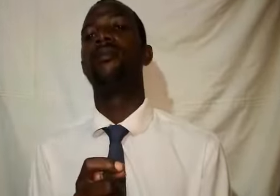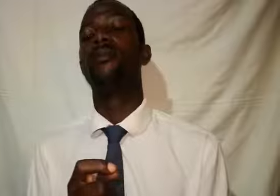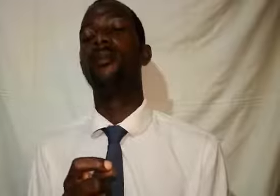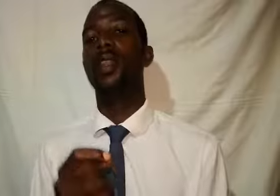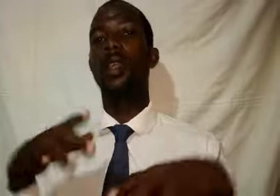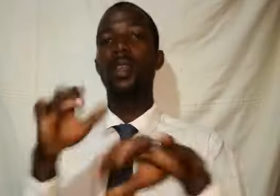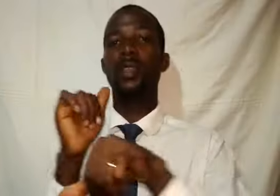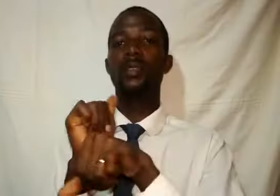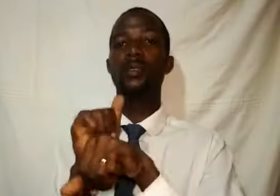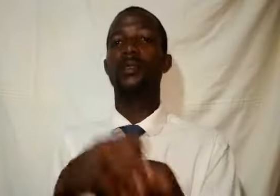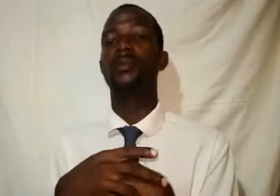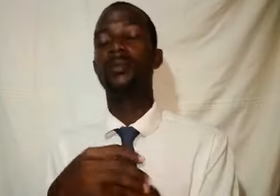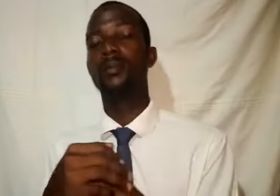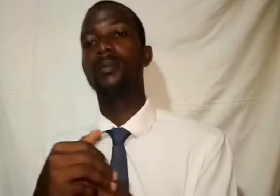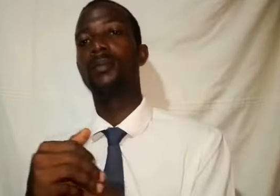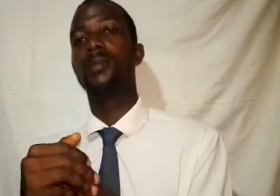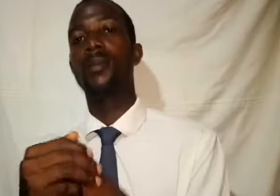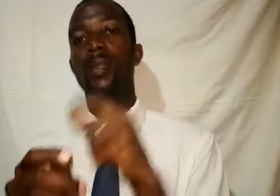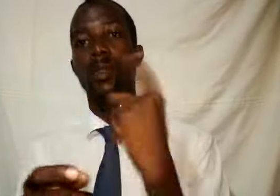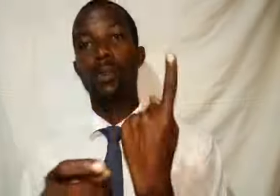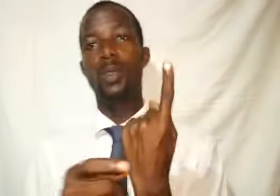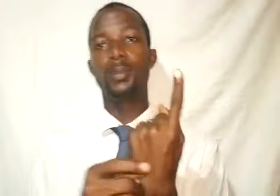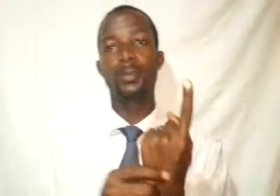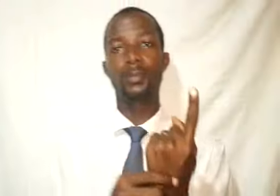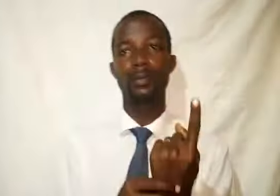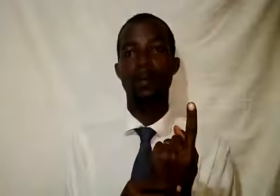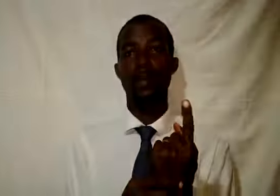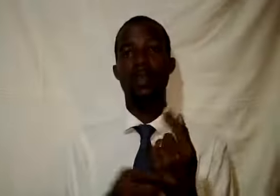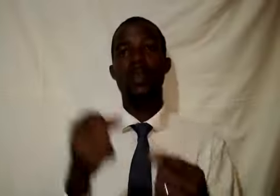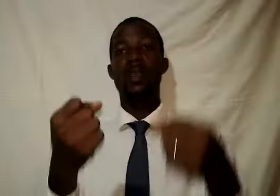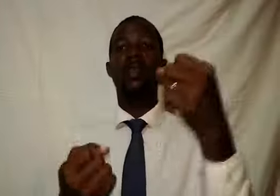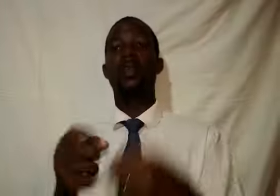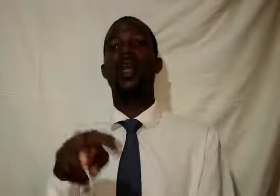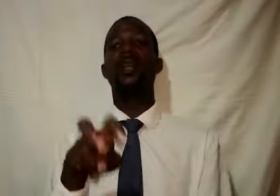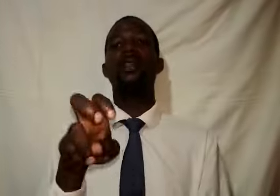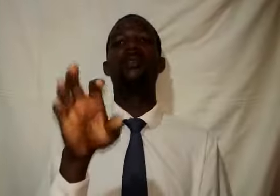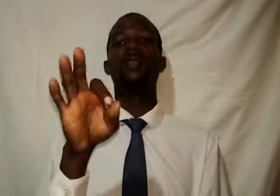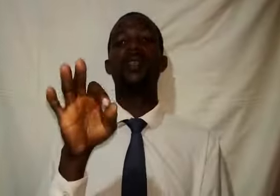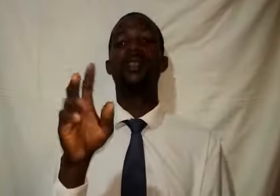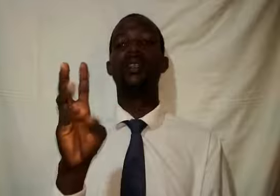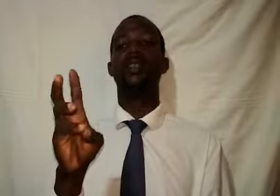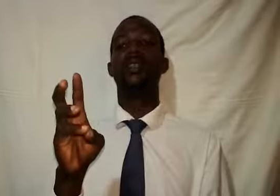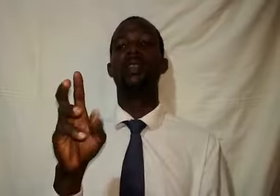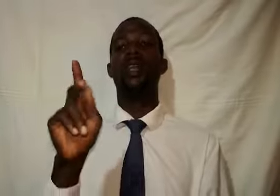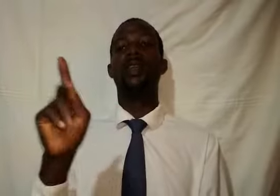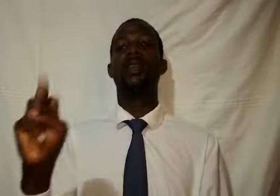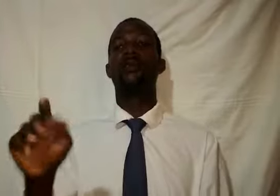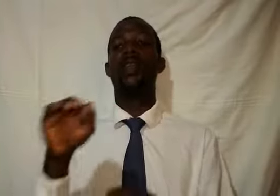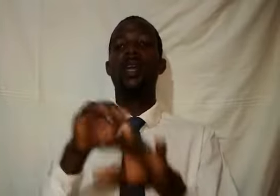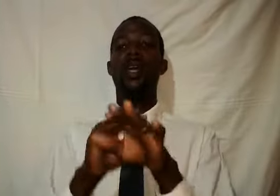Exercises. 1. A motorist traveled 96 km at an average speed